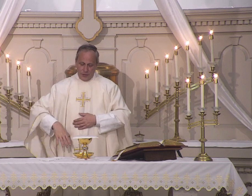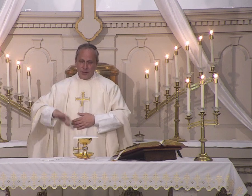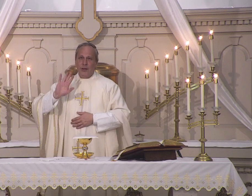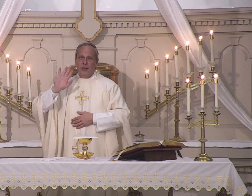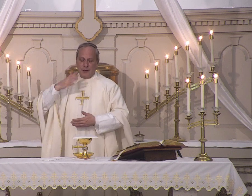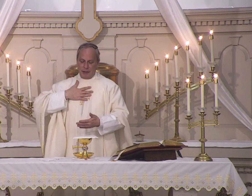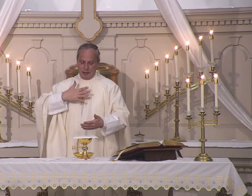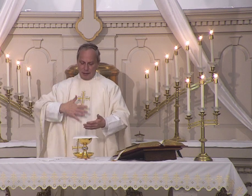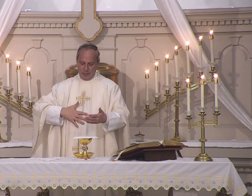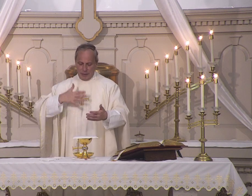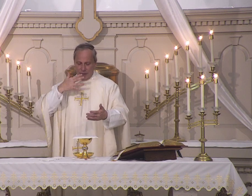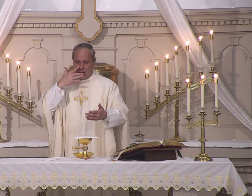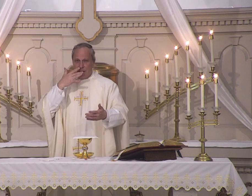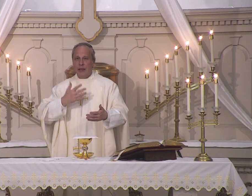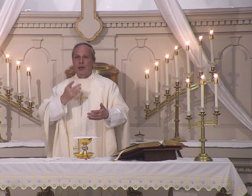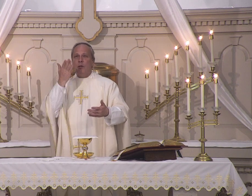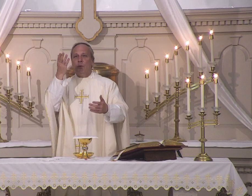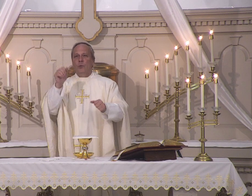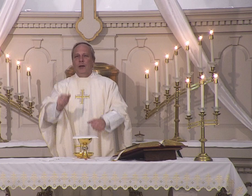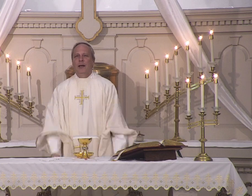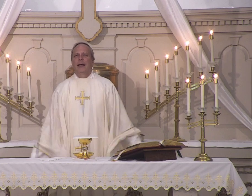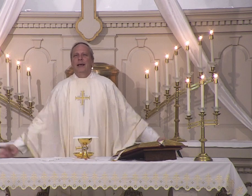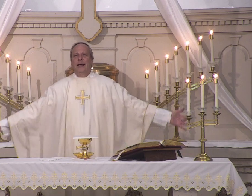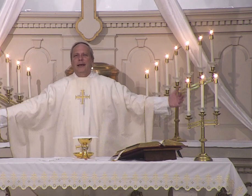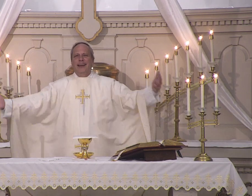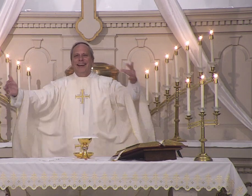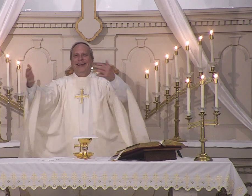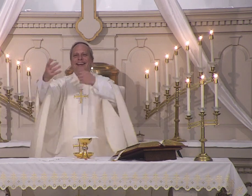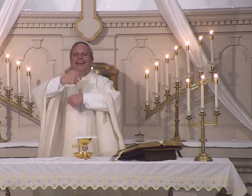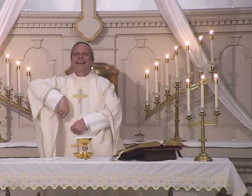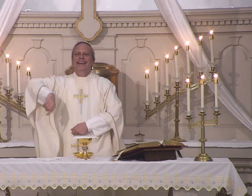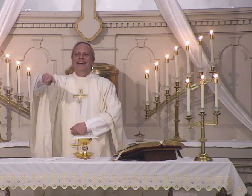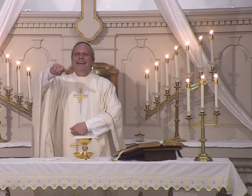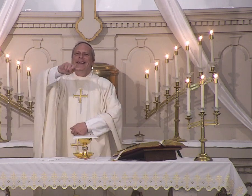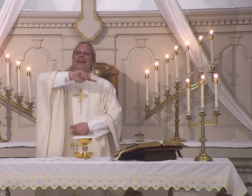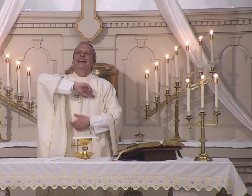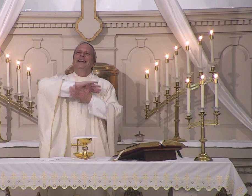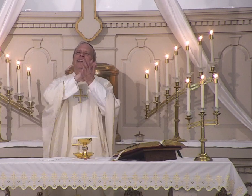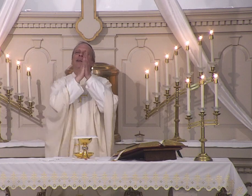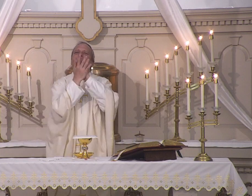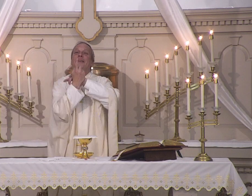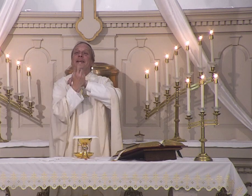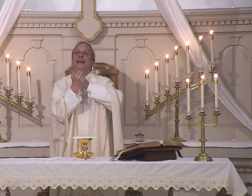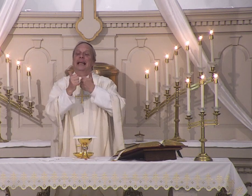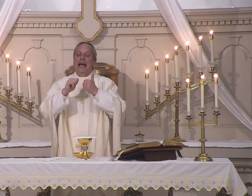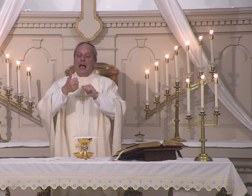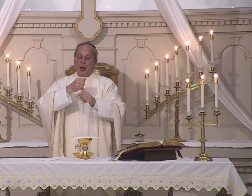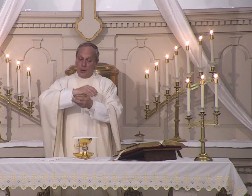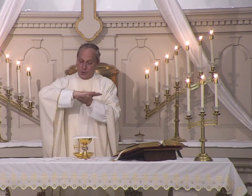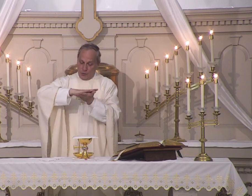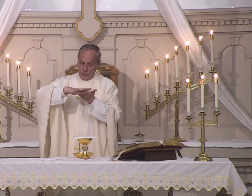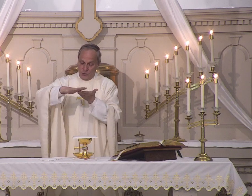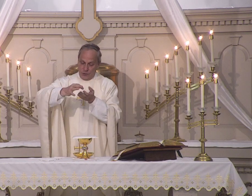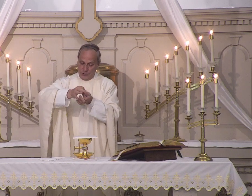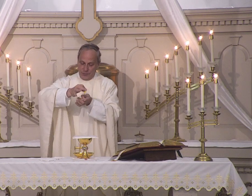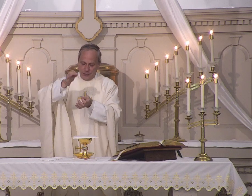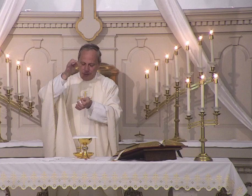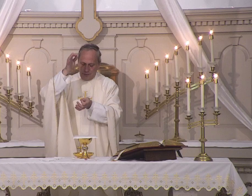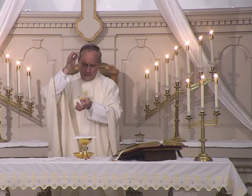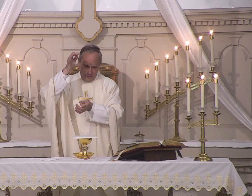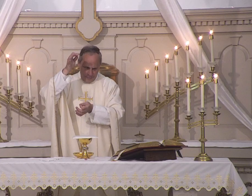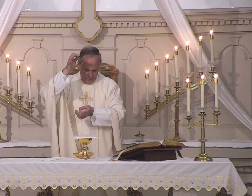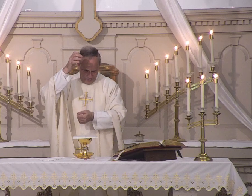pray that, partaking of the body and blood of Christ, we may be gathered into one by the Holy